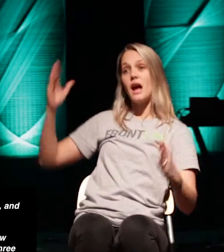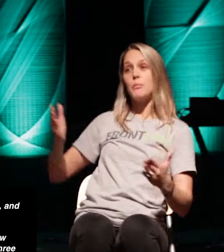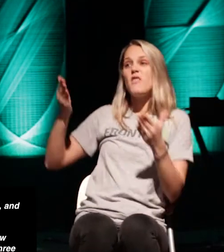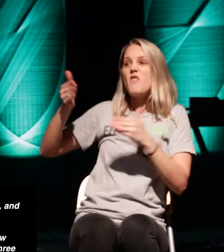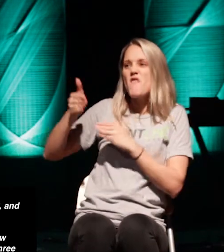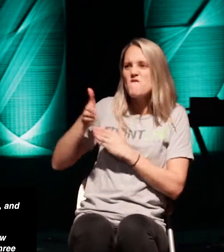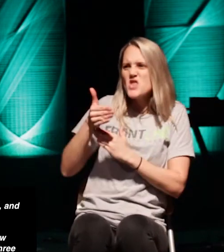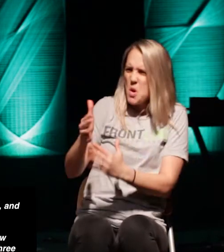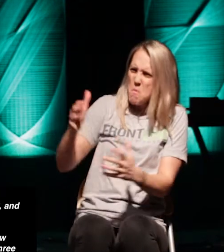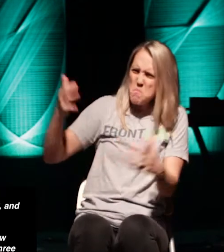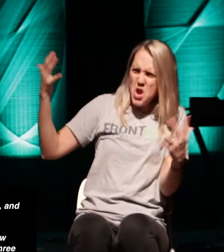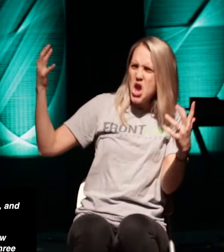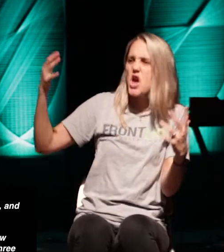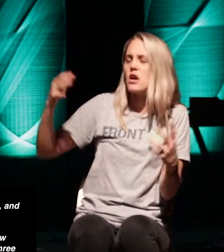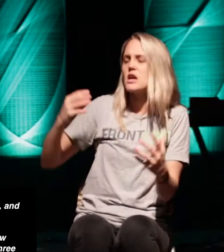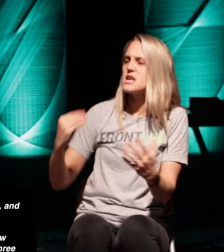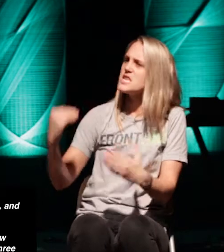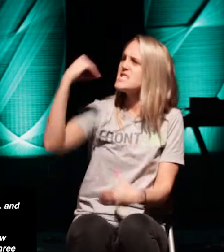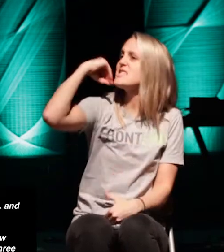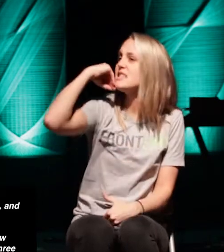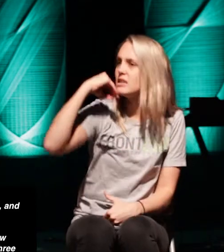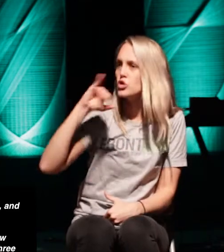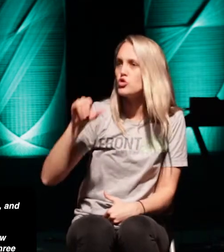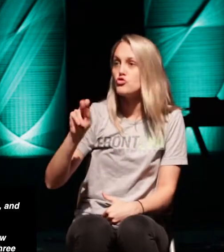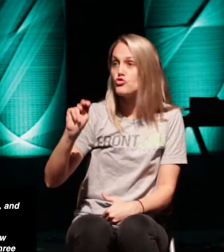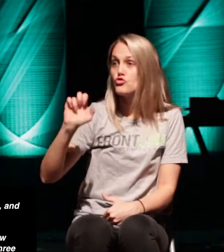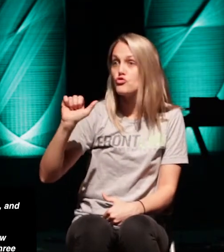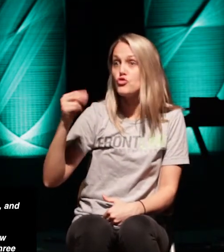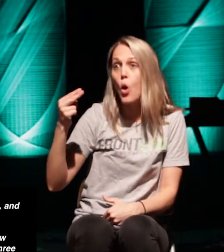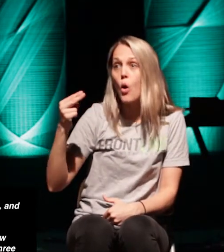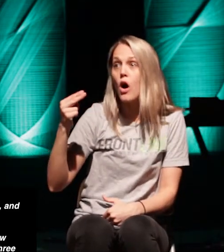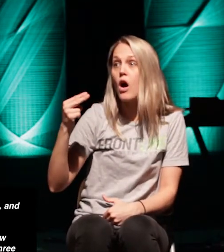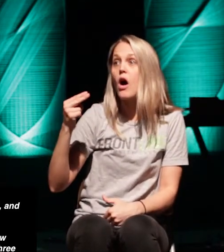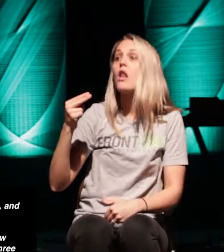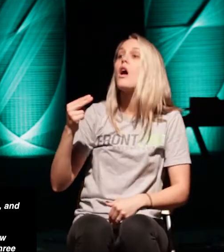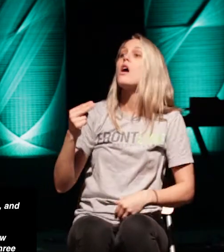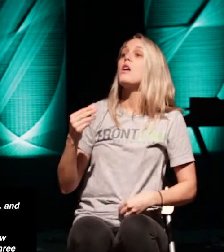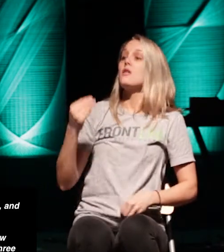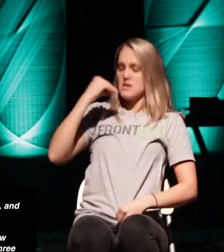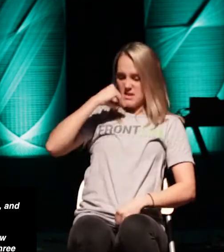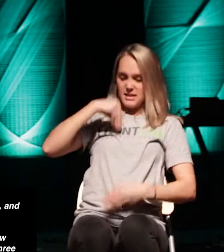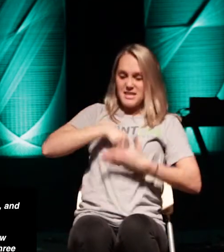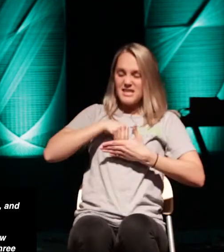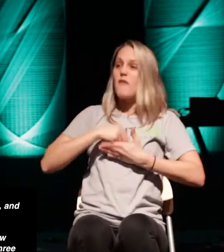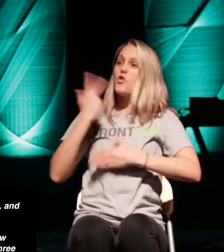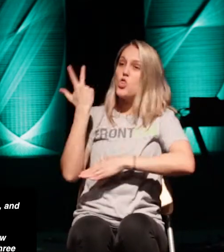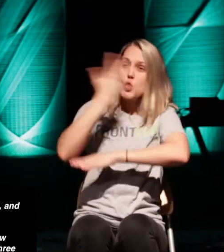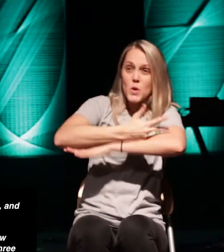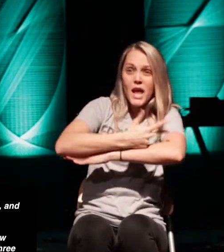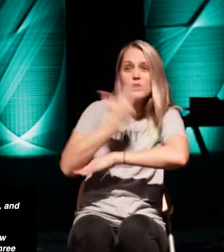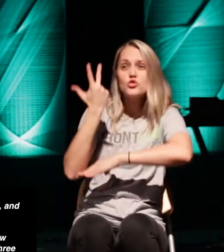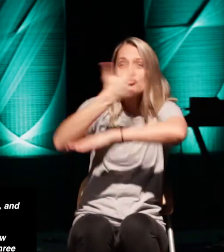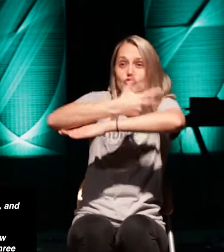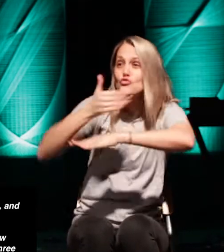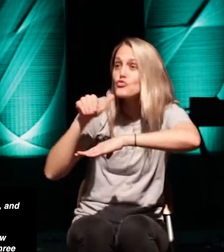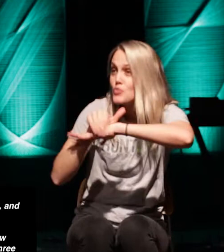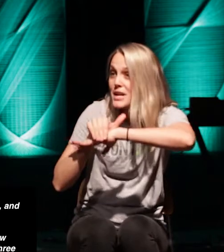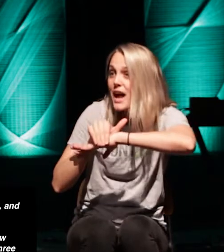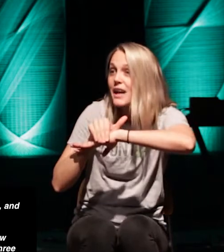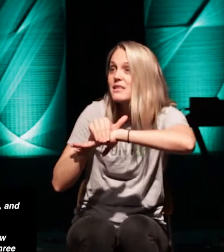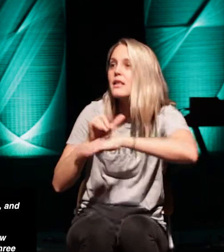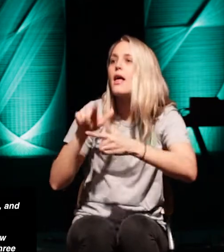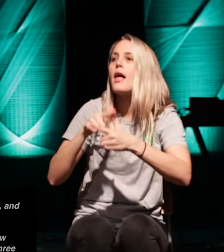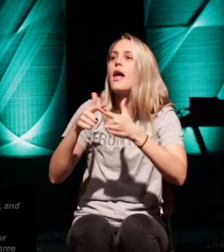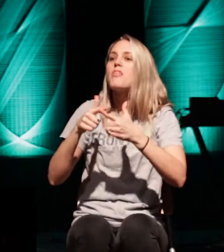3 days and 3 nights. And the Lord commanded the fish, and it vomited Jonah on the dry land. For some of you in this room, maybe you grew up with this